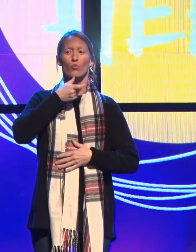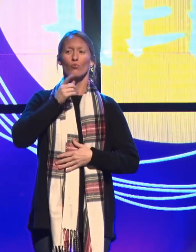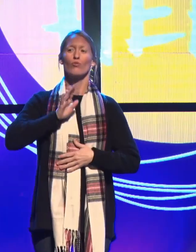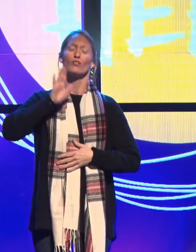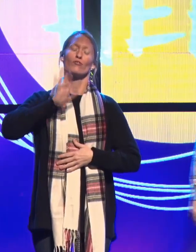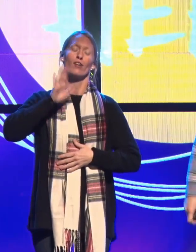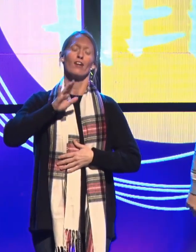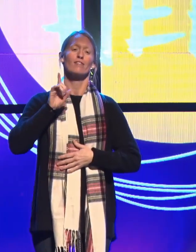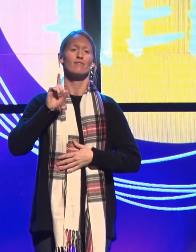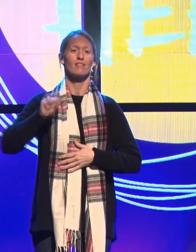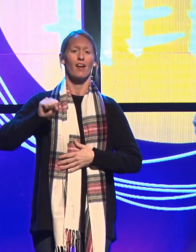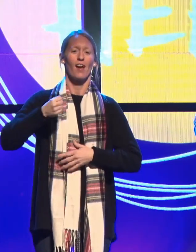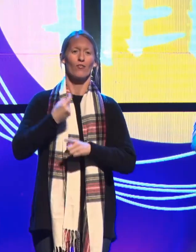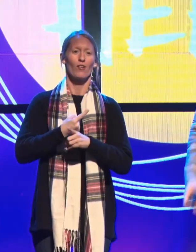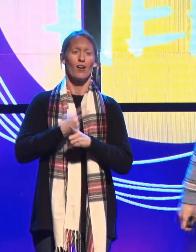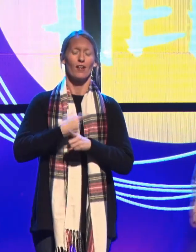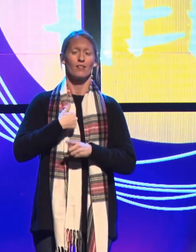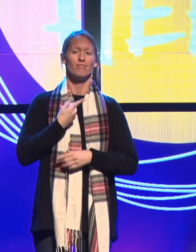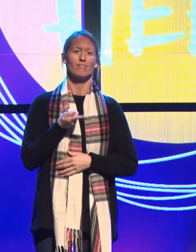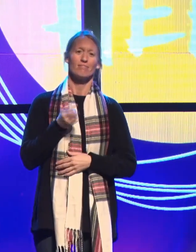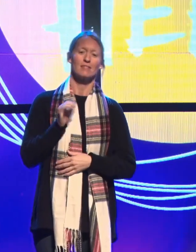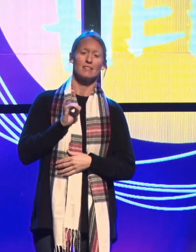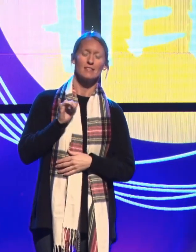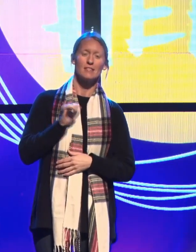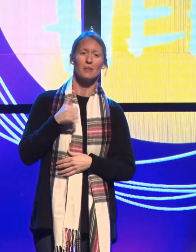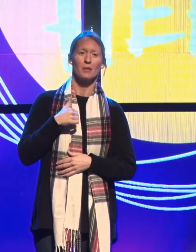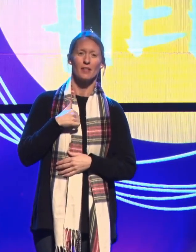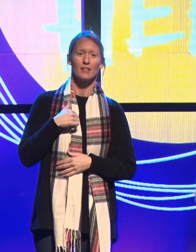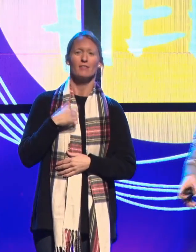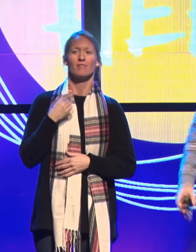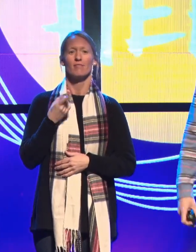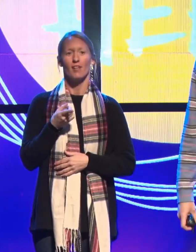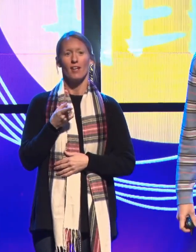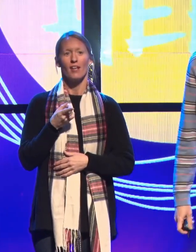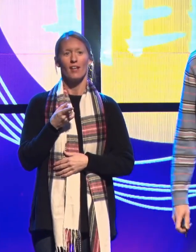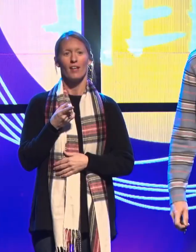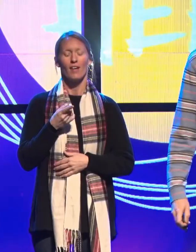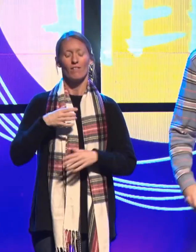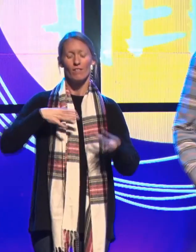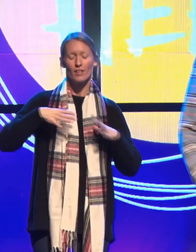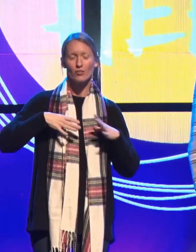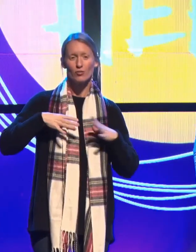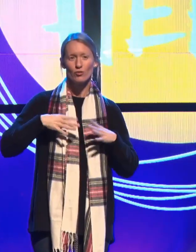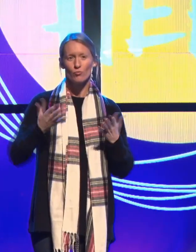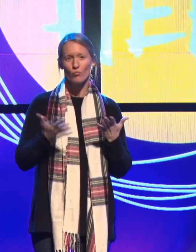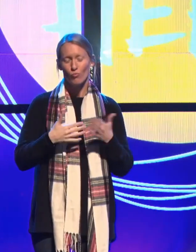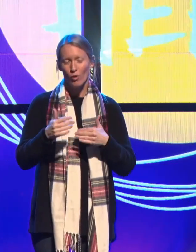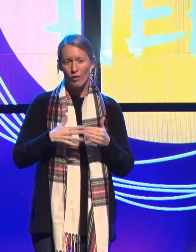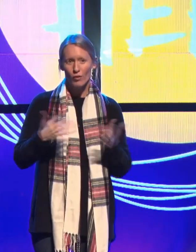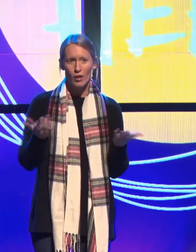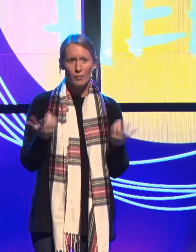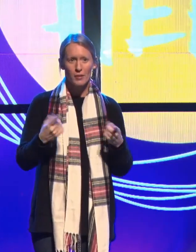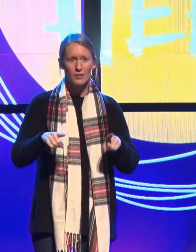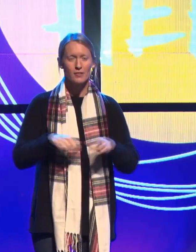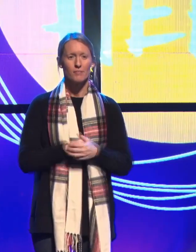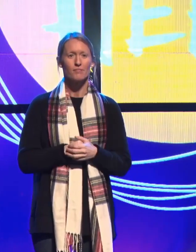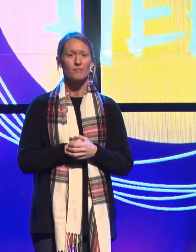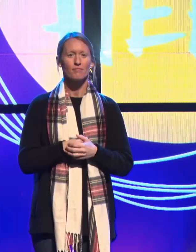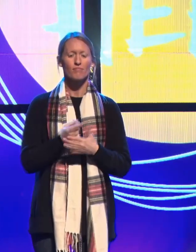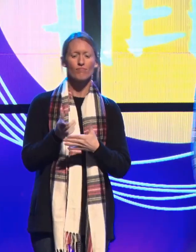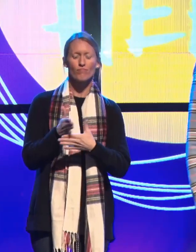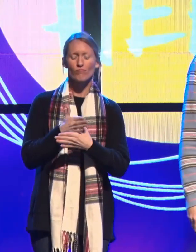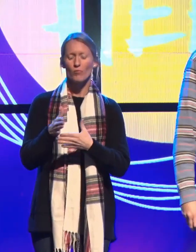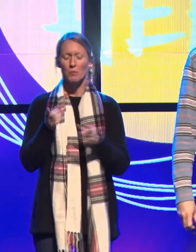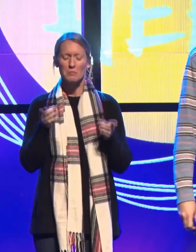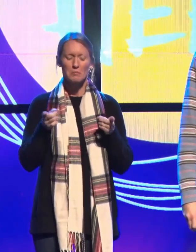Yeah, right. That's kind of the way I vibe on vacation. I'm like, whatever comes my way. How many of you are somewhere in between? You're kind of like, I'm